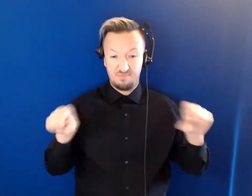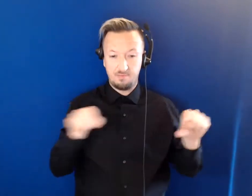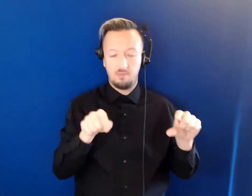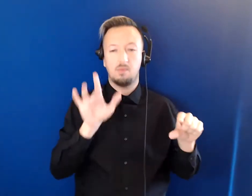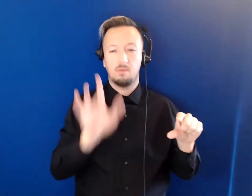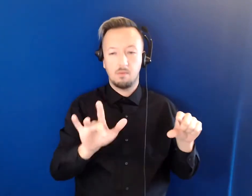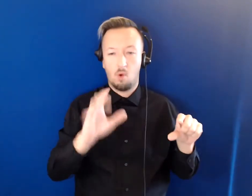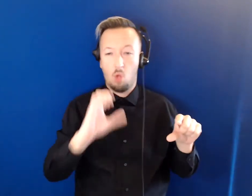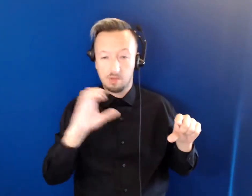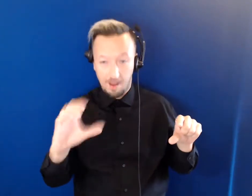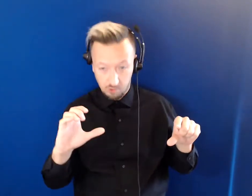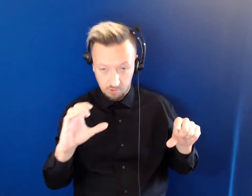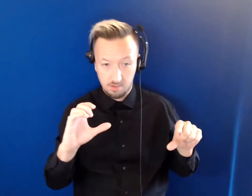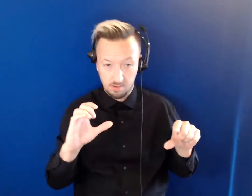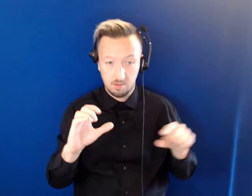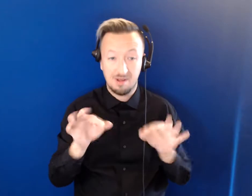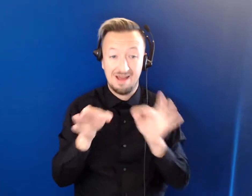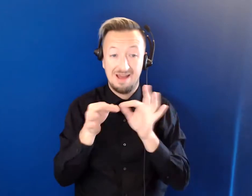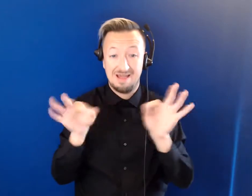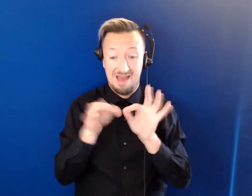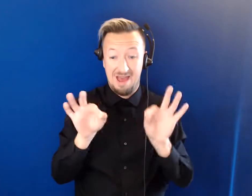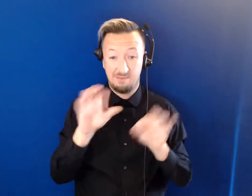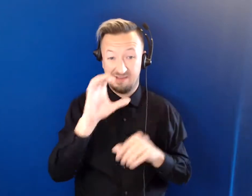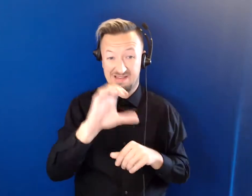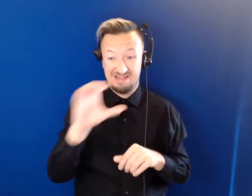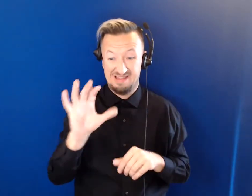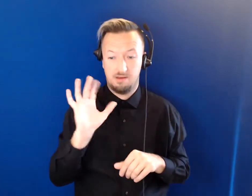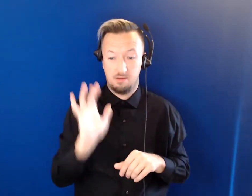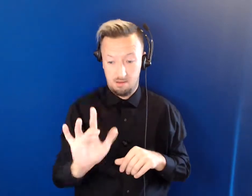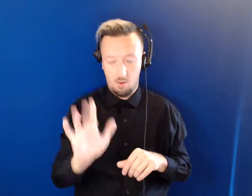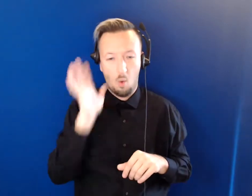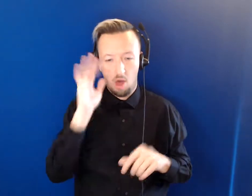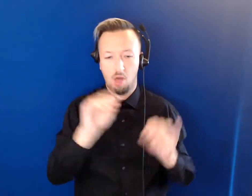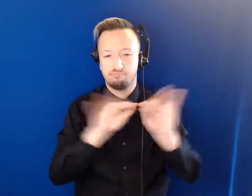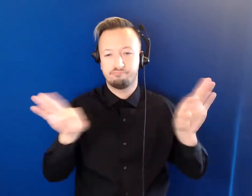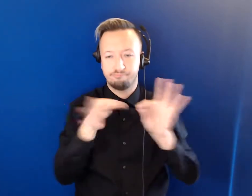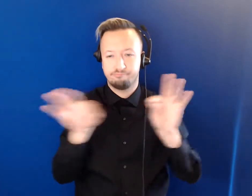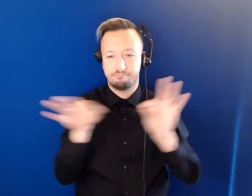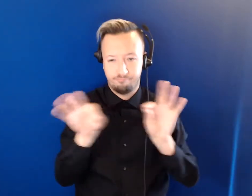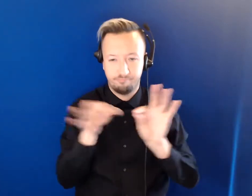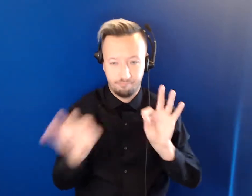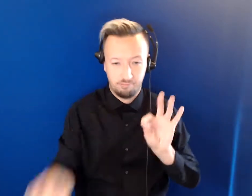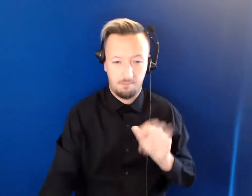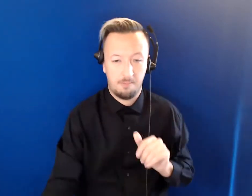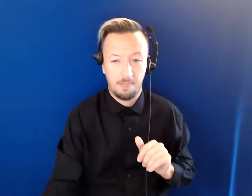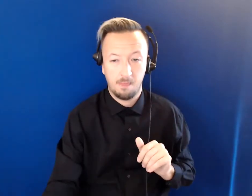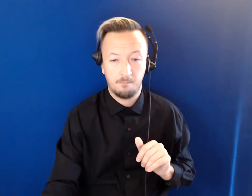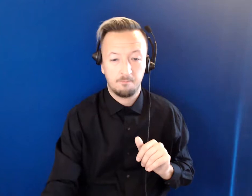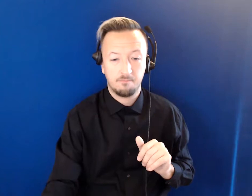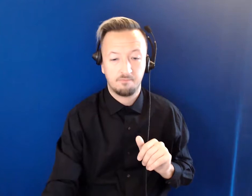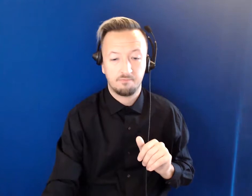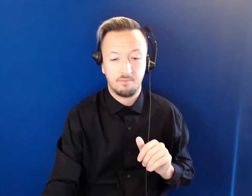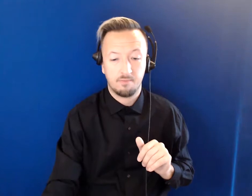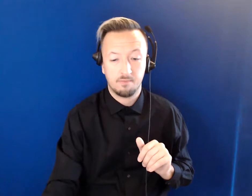today's session. You can view the captioning by selecting the CC tab on the menu bar. Stream text